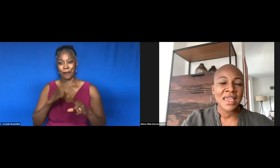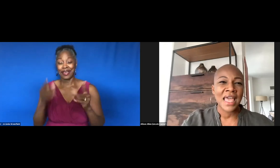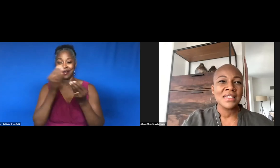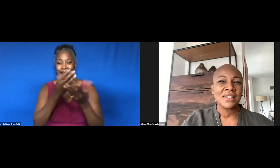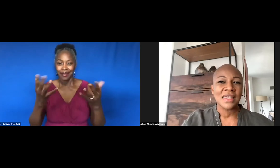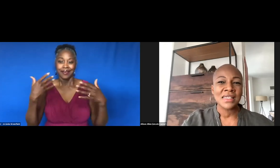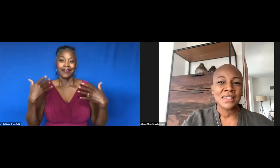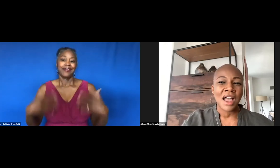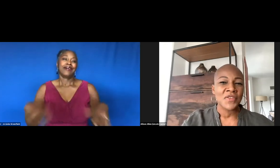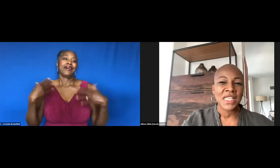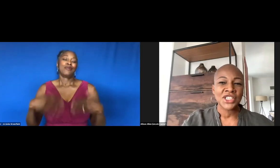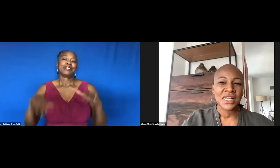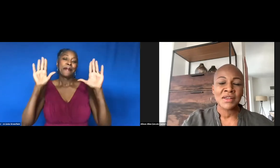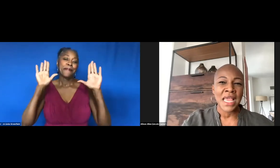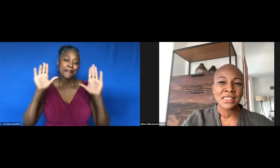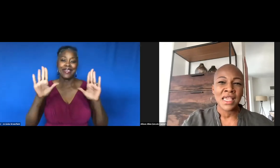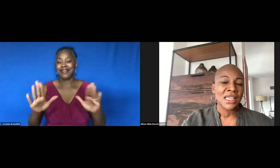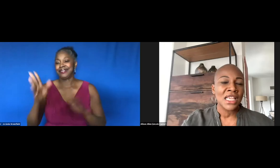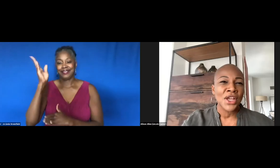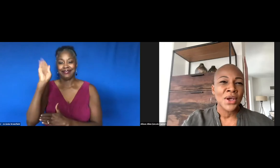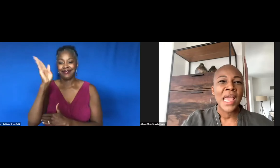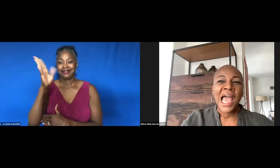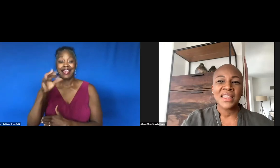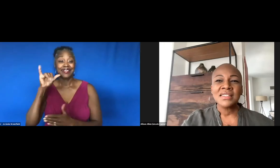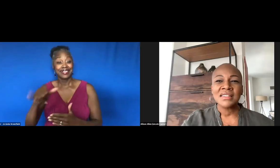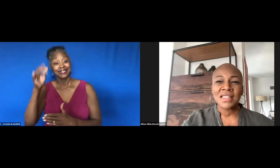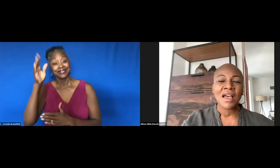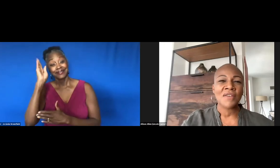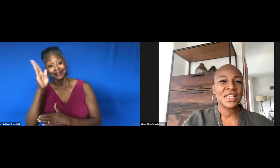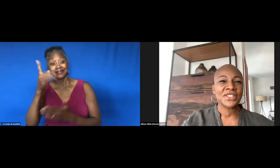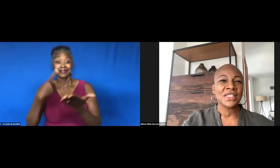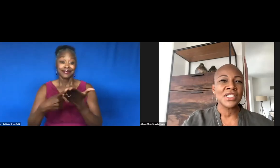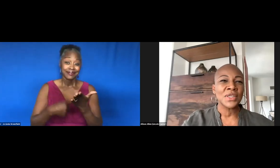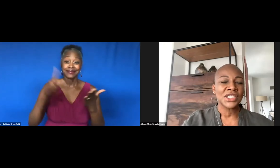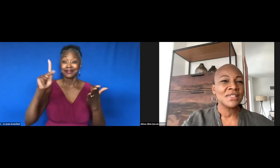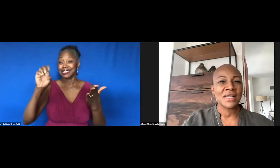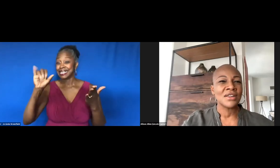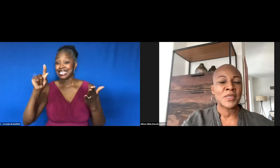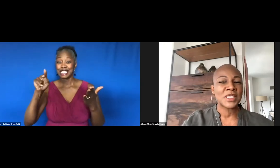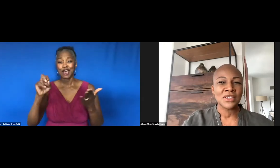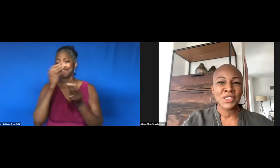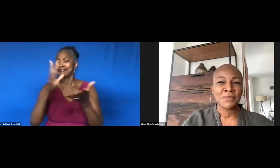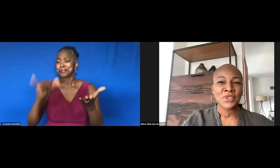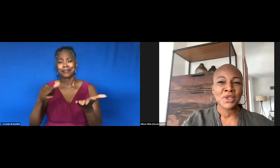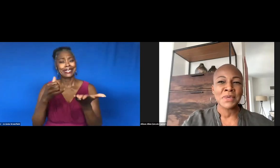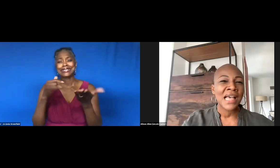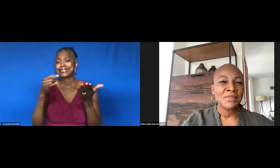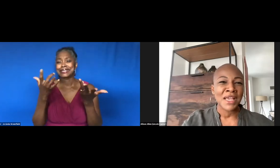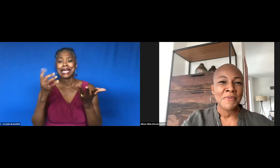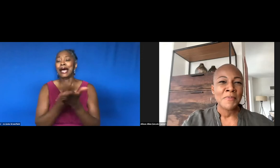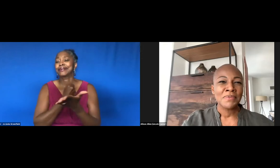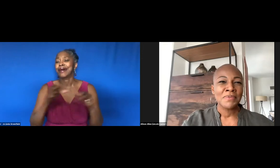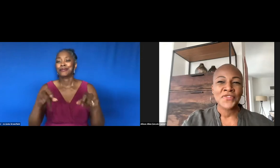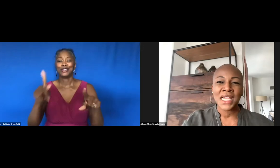amazing thing. And this conversation and keynote, and this conversation is literally just to get a little deeper. So I'm gonna